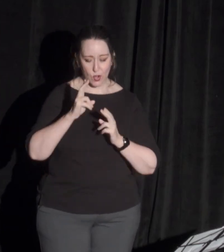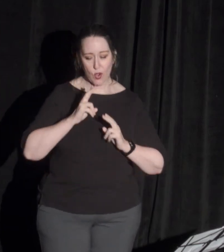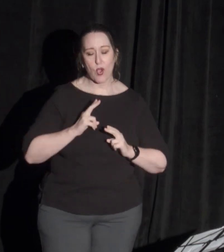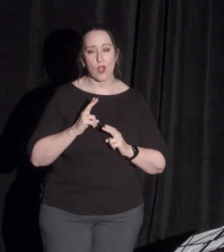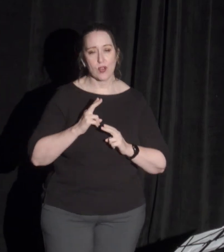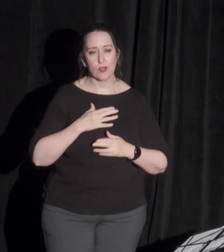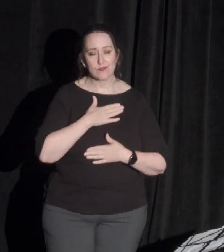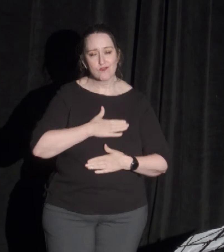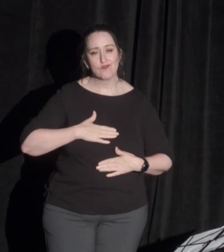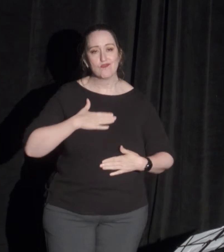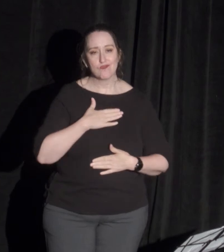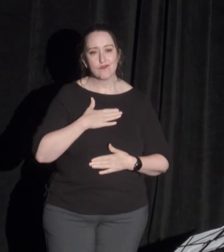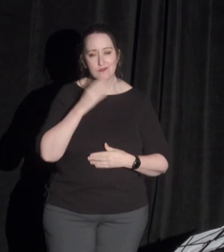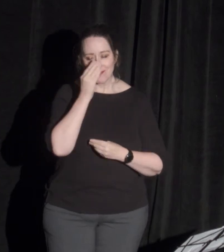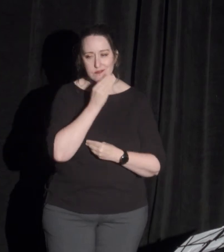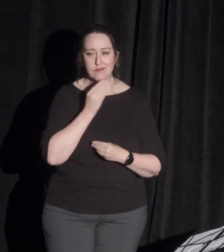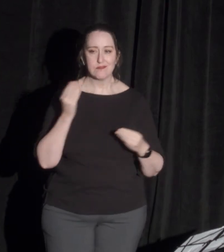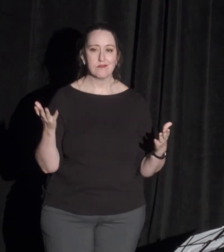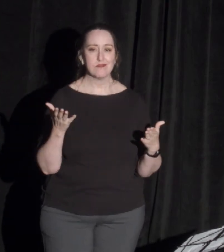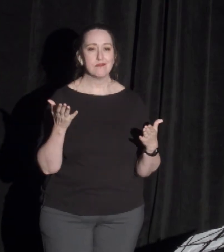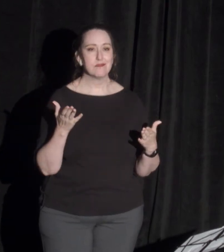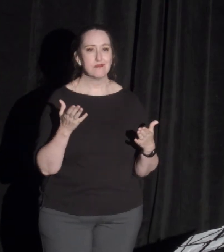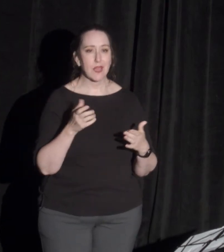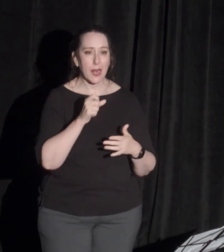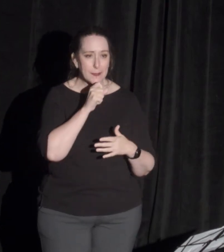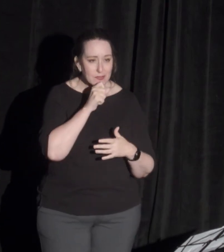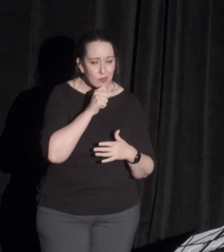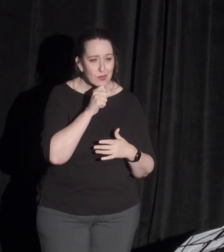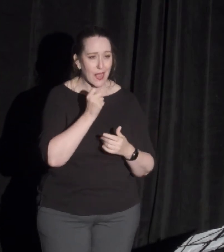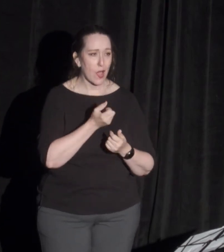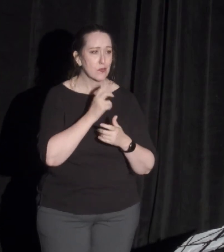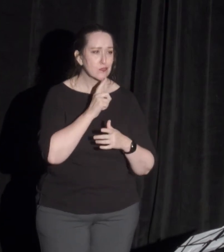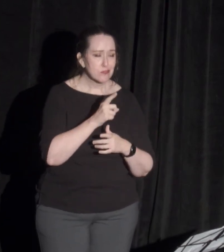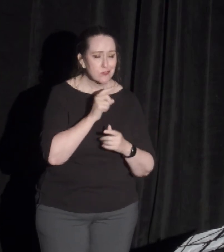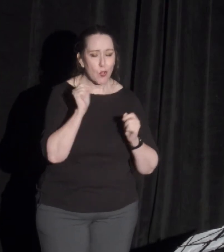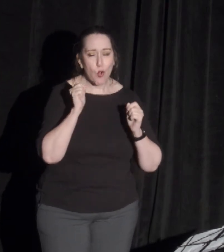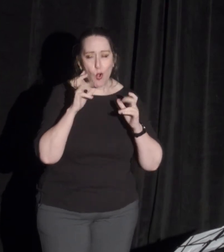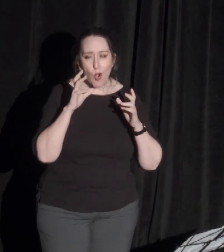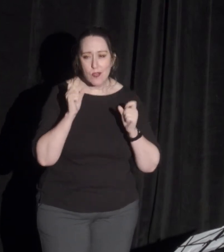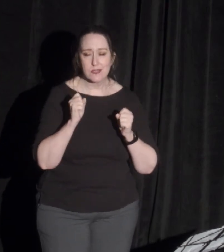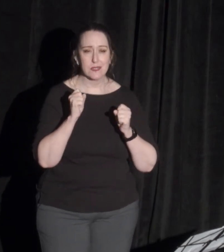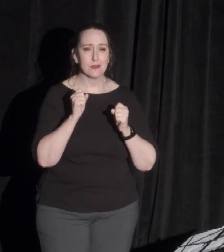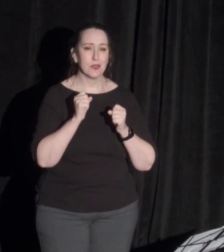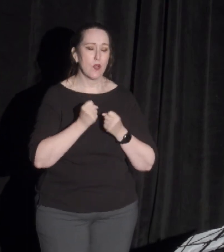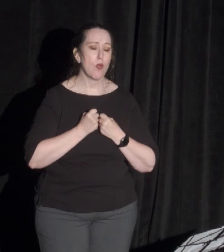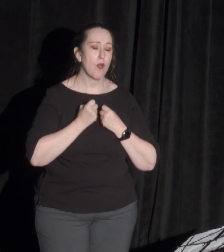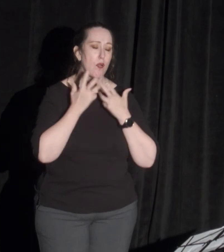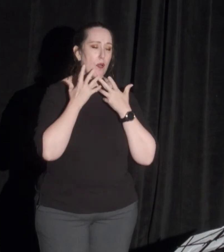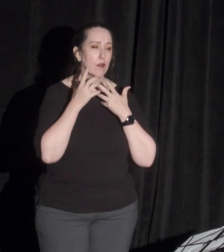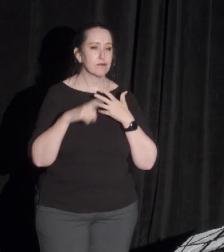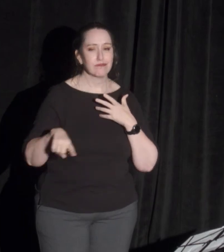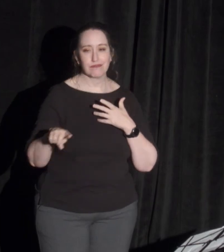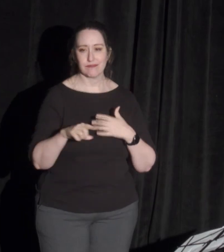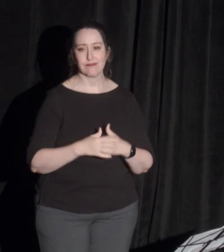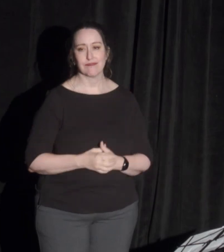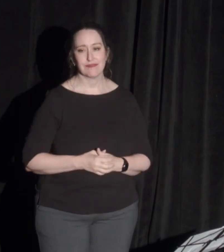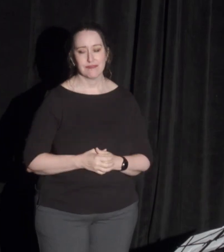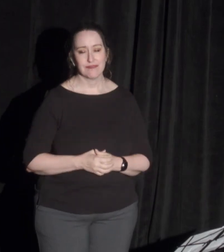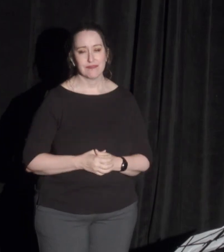pleasure of telling everyone on a mic just how truly awesome and awe-inspiring you are. Many